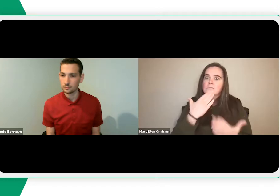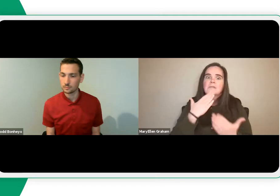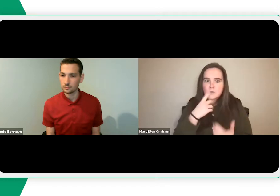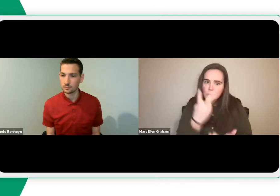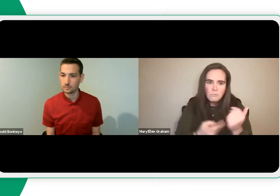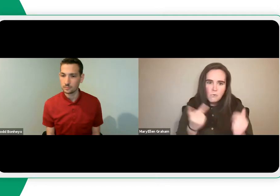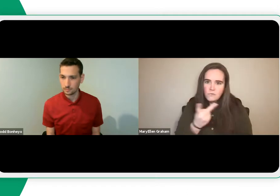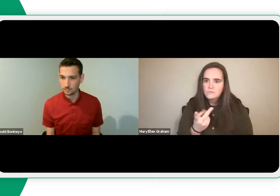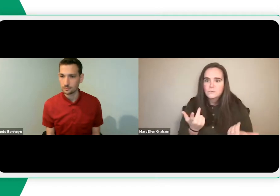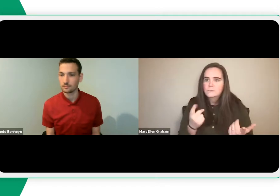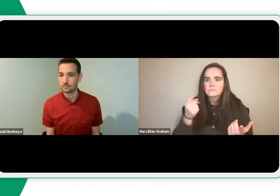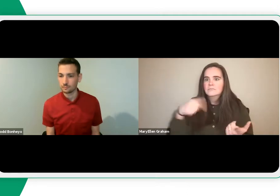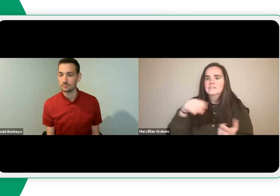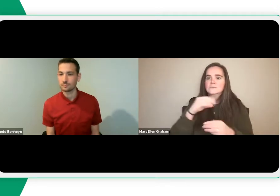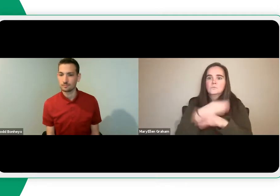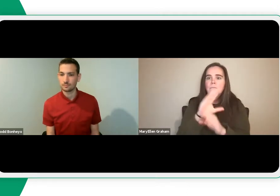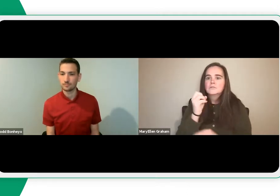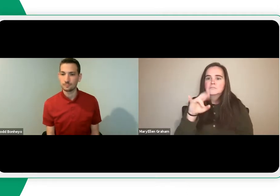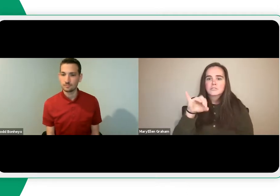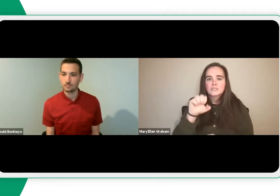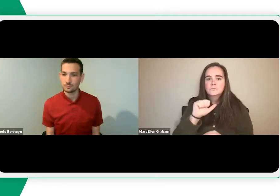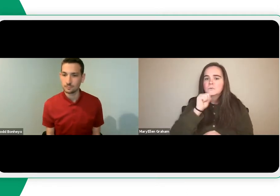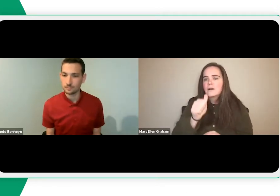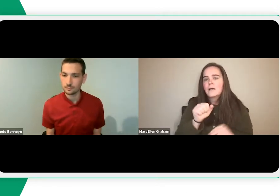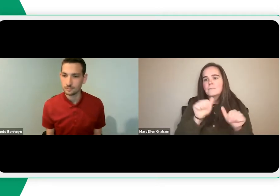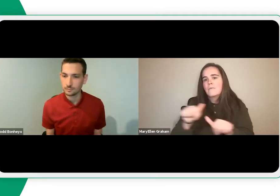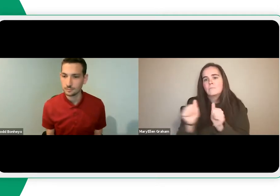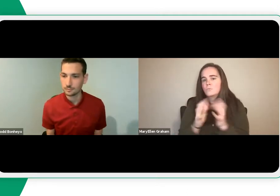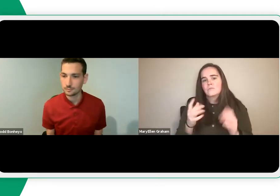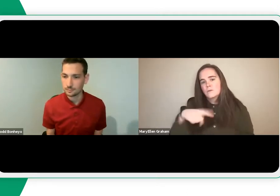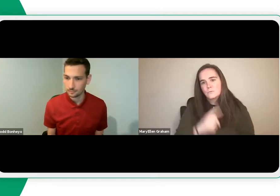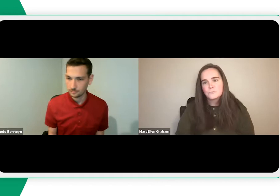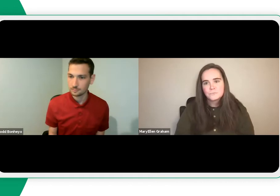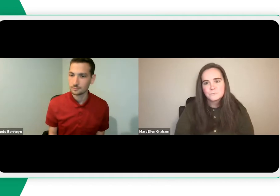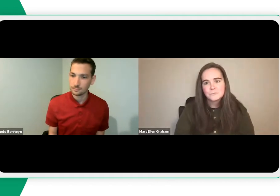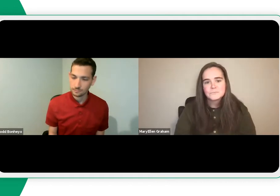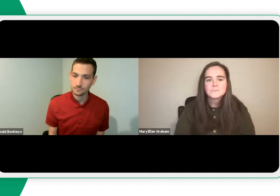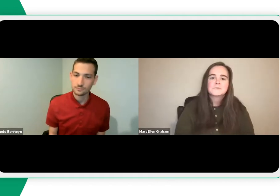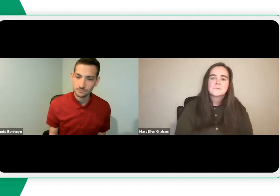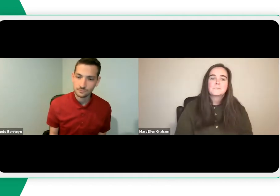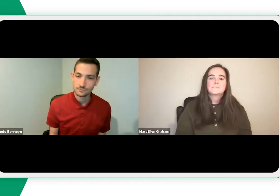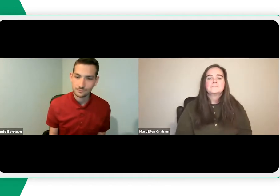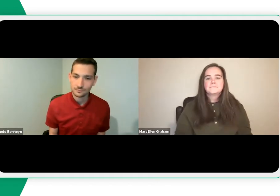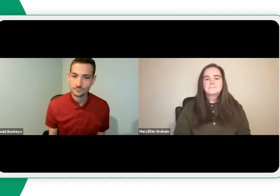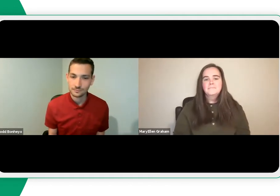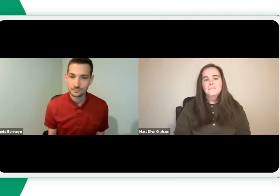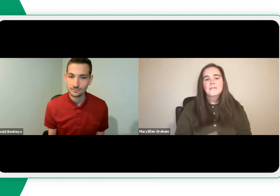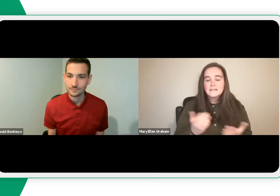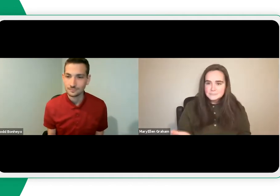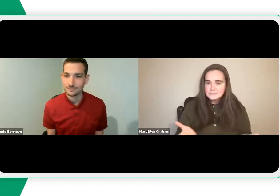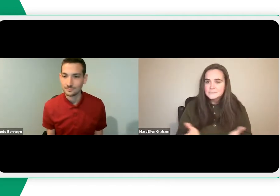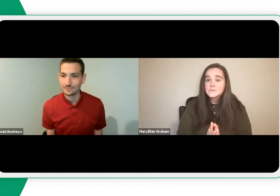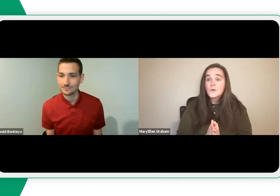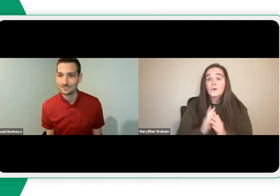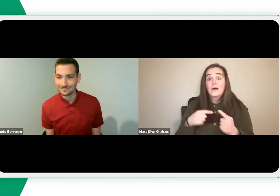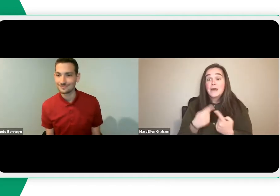for providing funding for tonight's event. We're grateful to both organizations, as our webinar series would not be possible without their support.